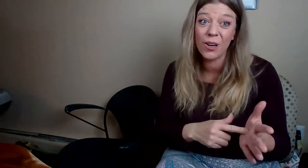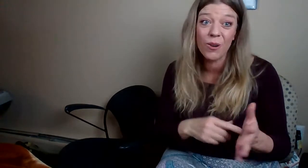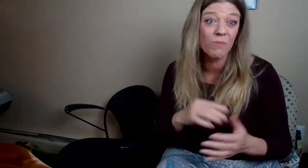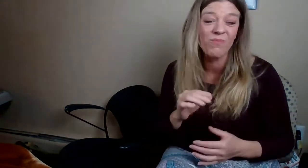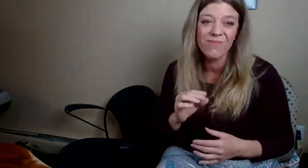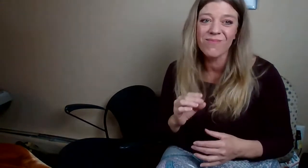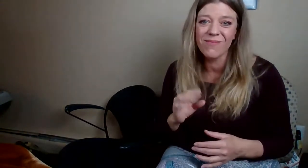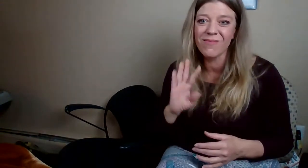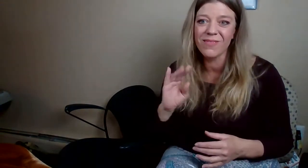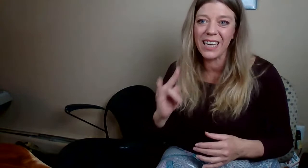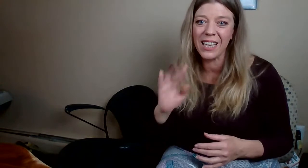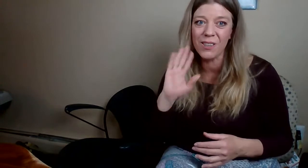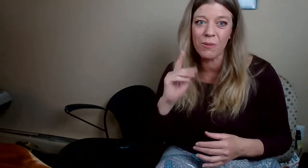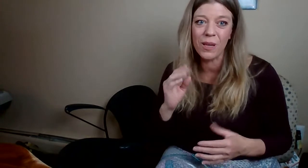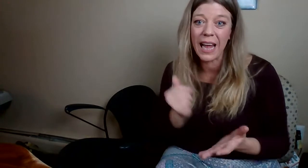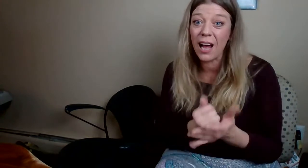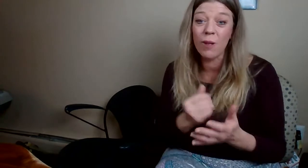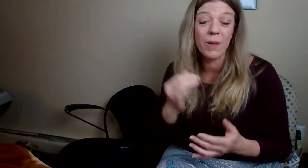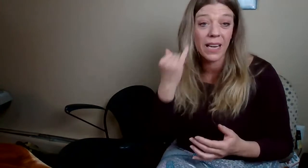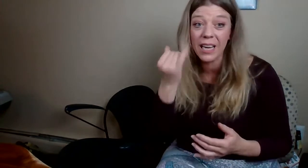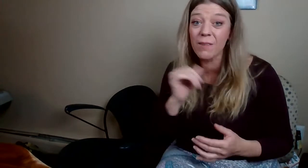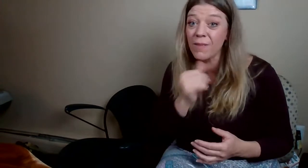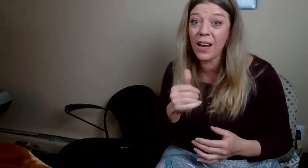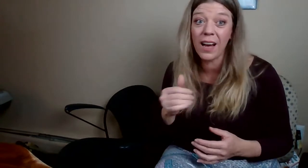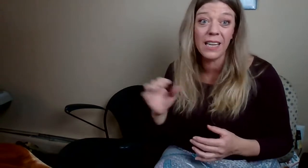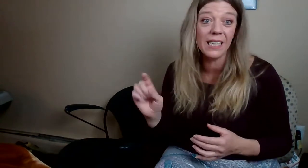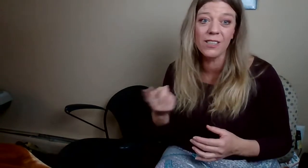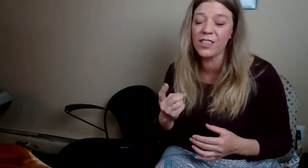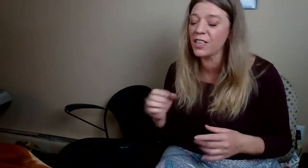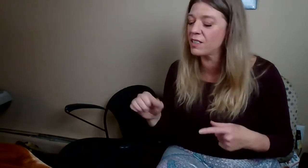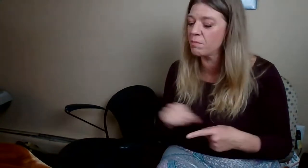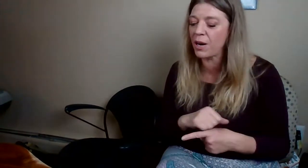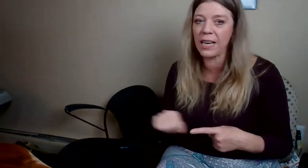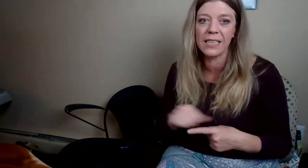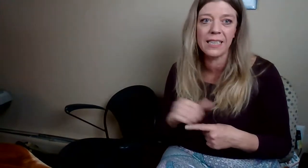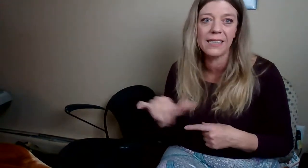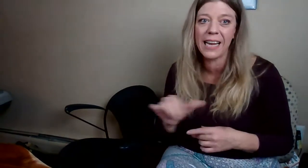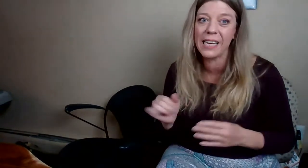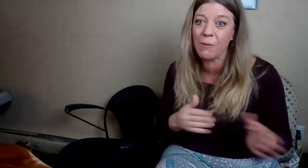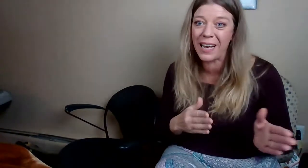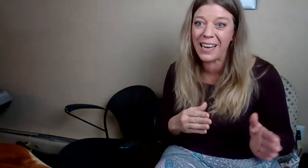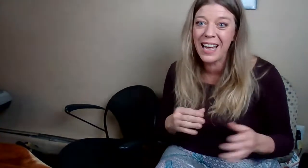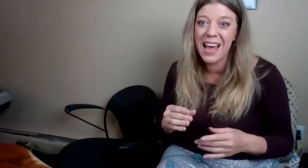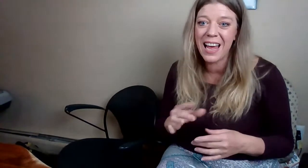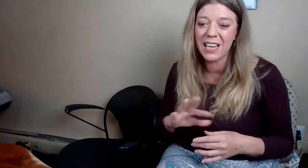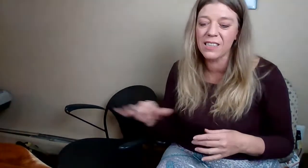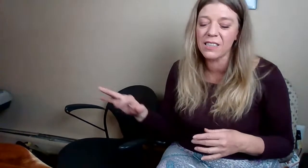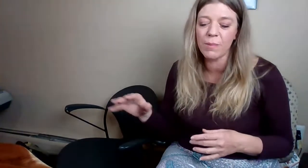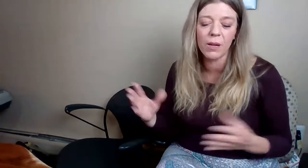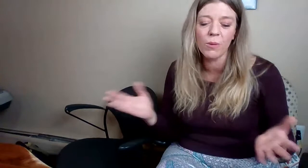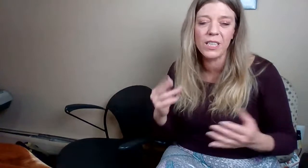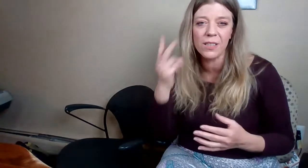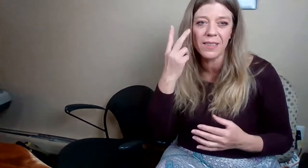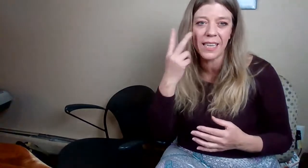show, it will help. And if not, just practice anyway and spell what you